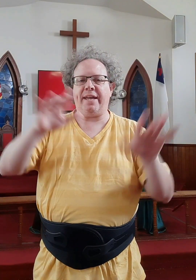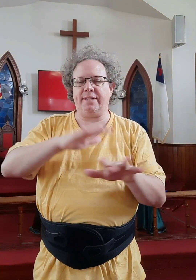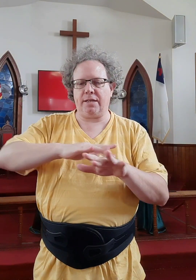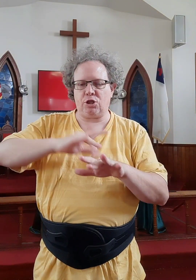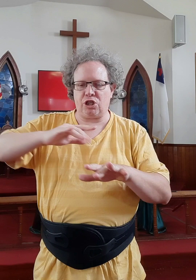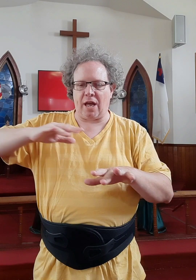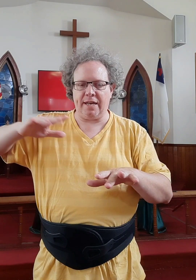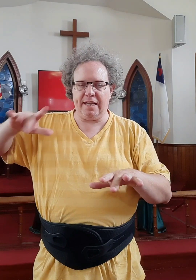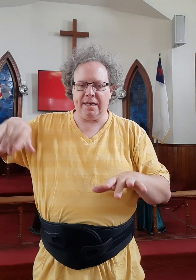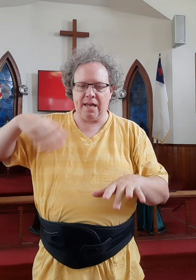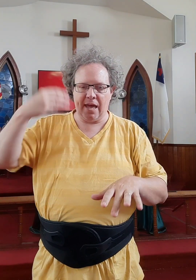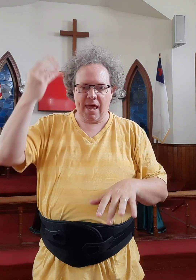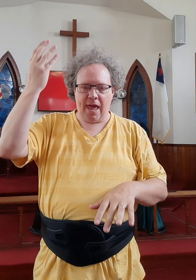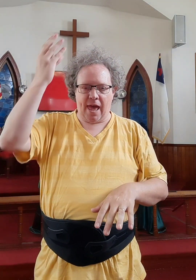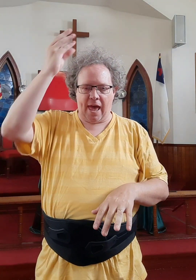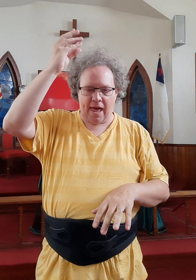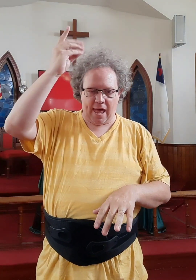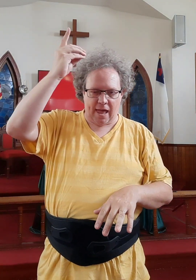bright shining